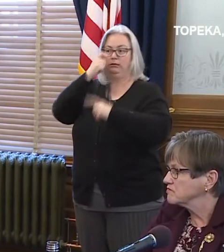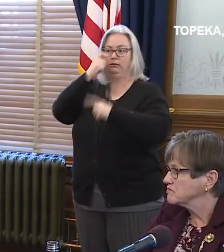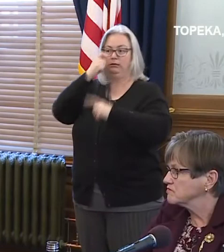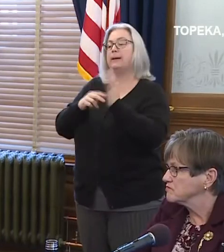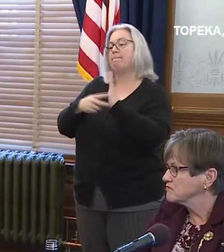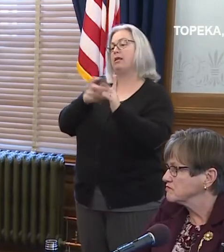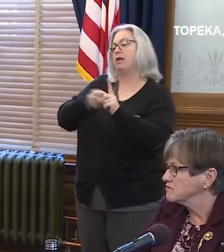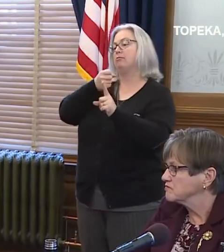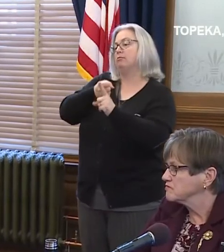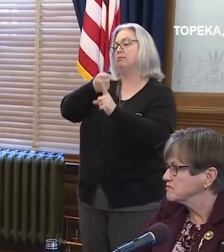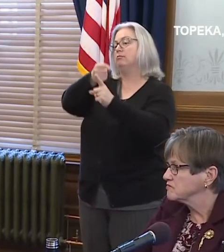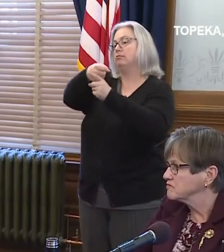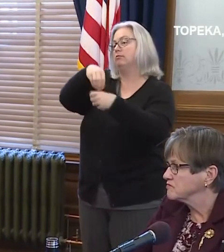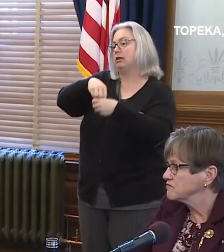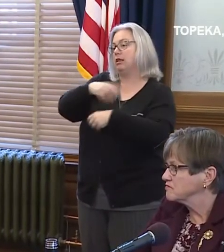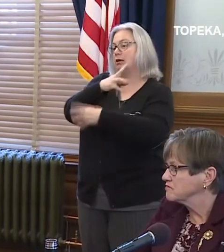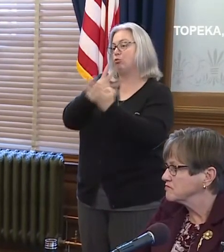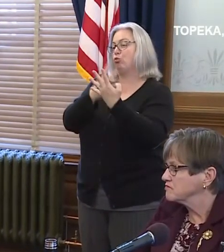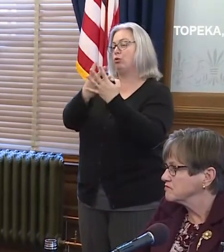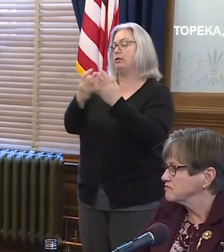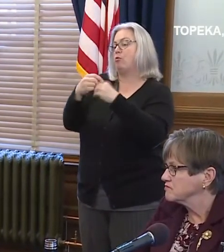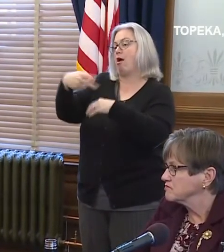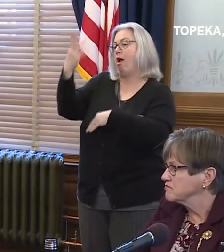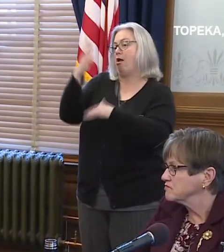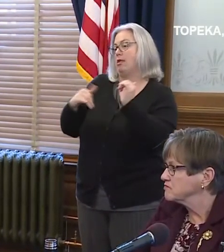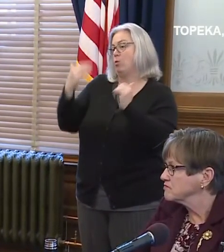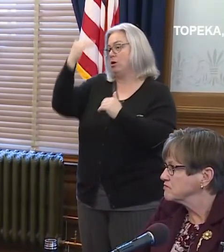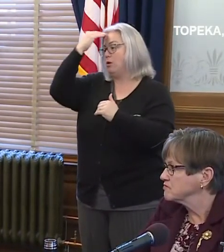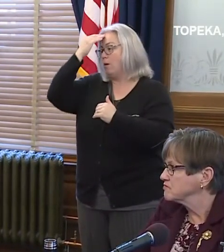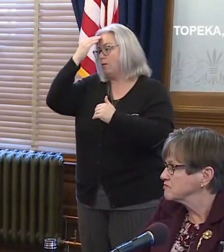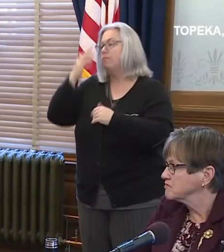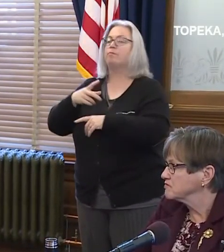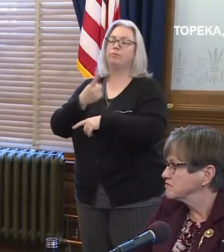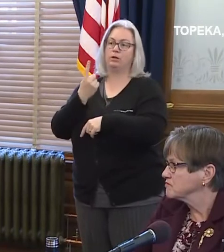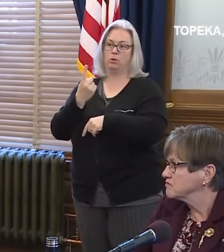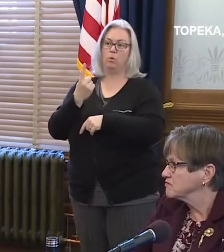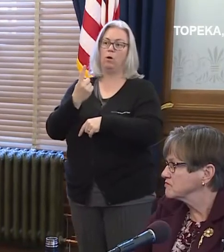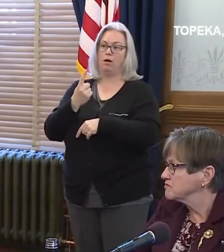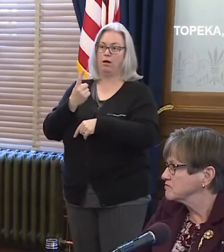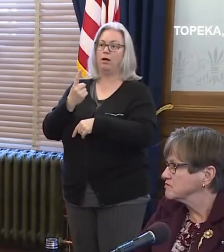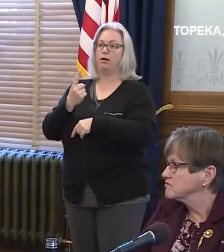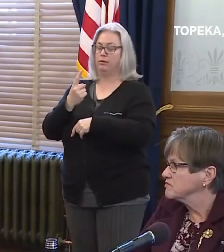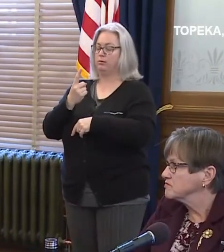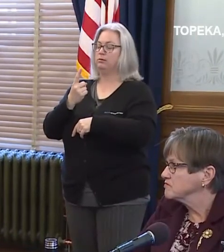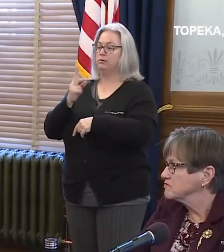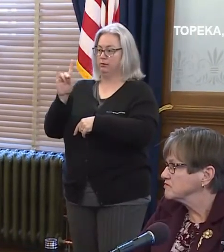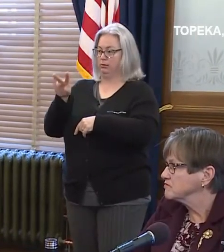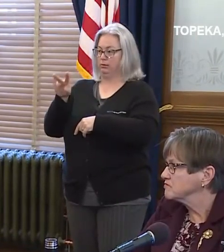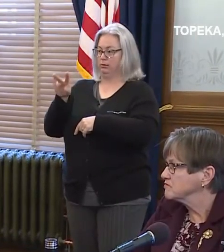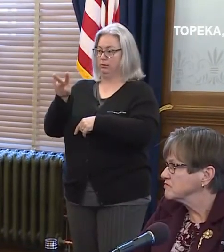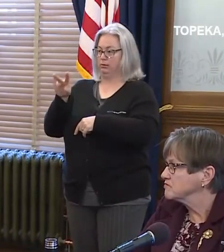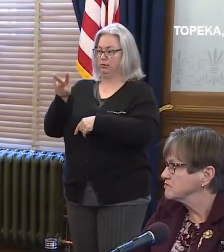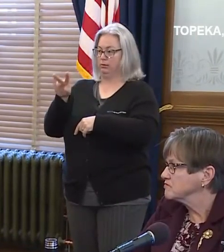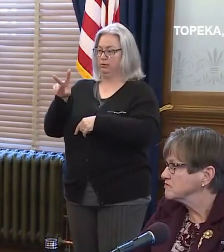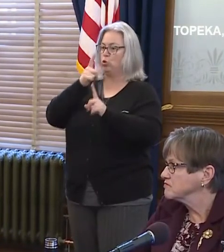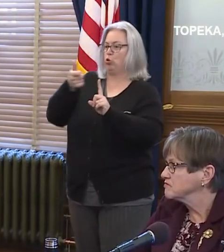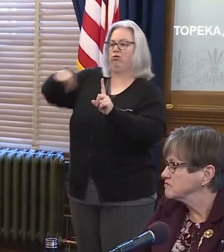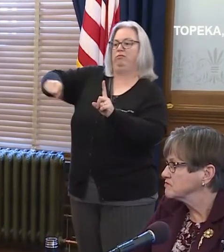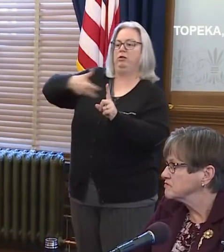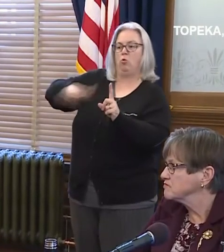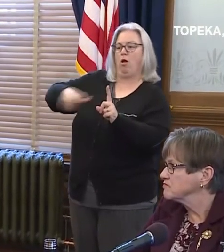incidence of this virus in the prison is higher than what is known? We did have one offender that declined